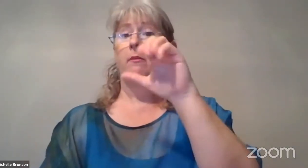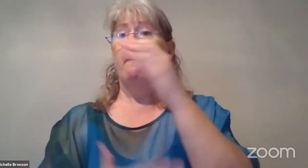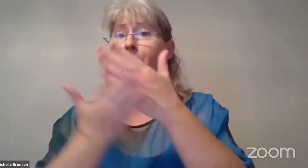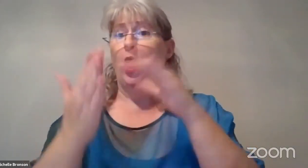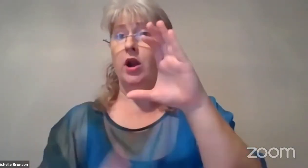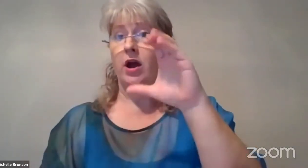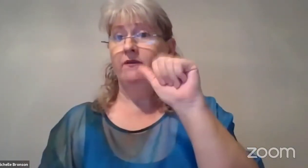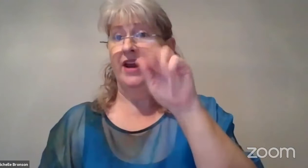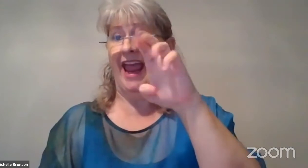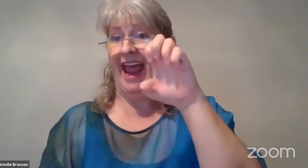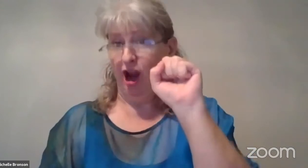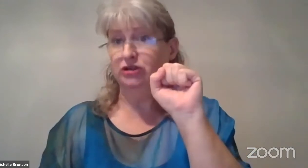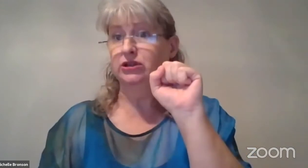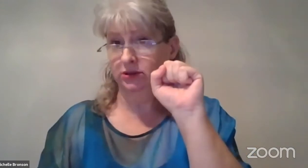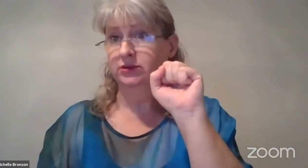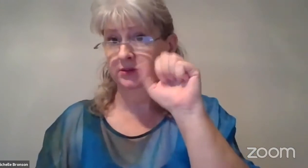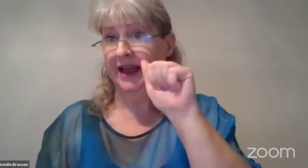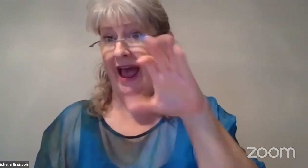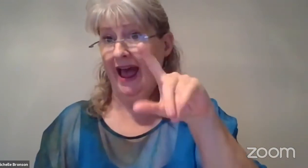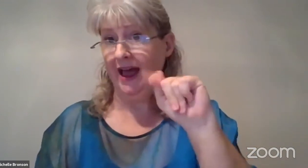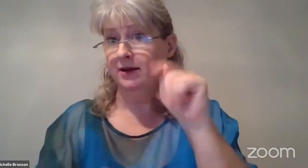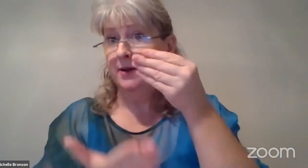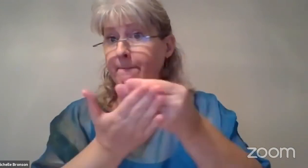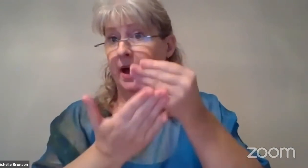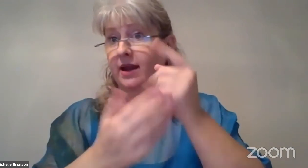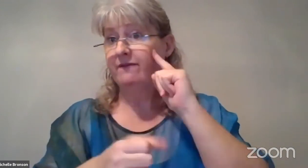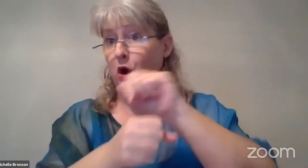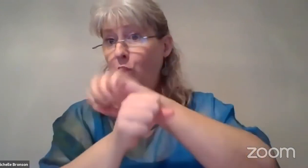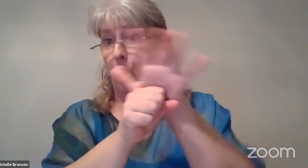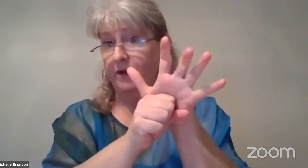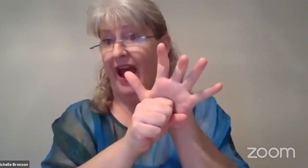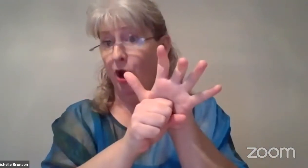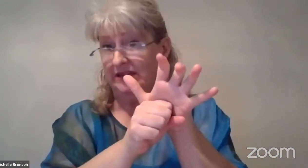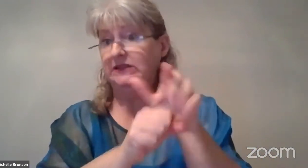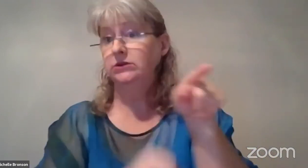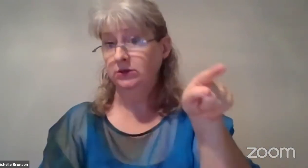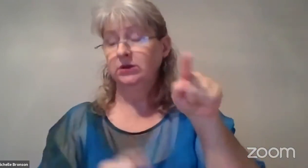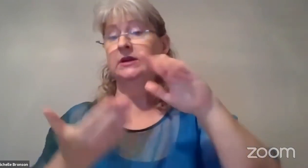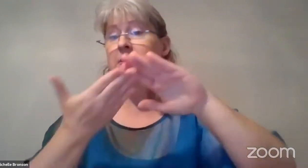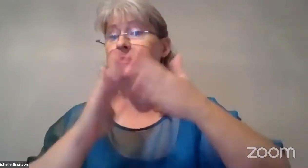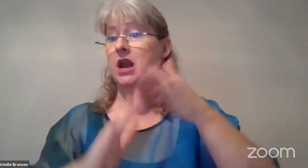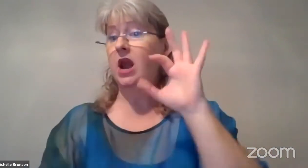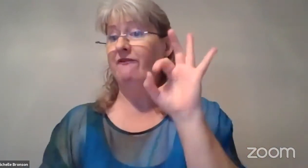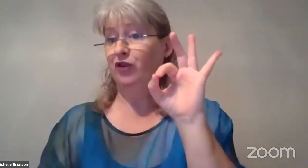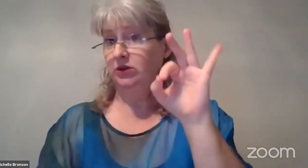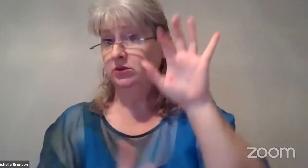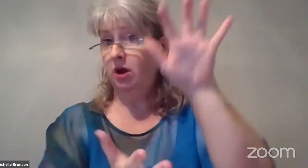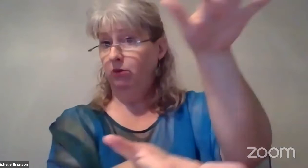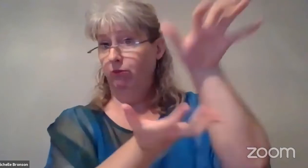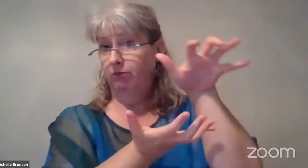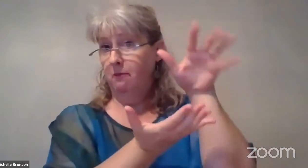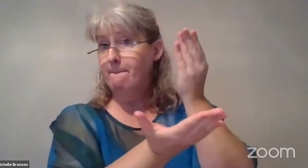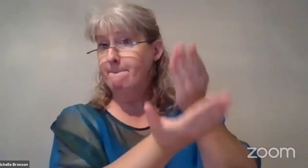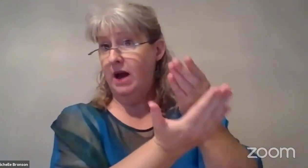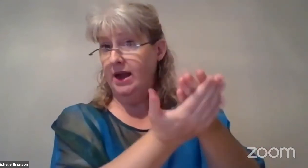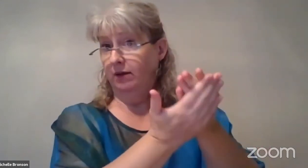new exciting opportunity. Some of the CARES Act funds for coronavirus. The city of